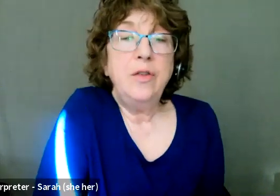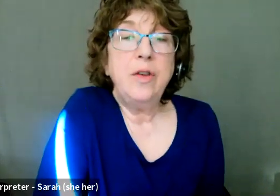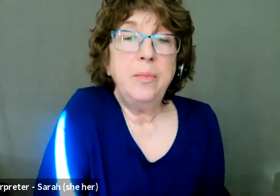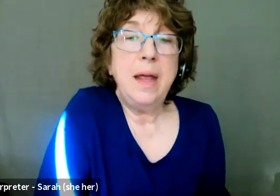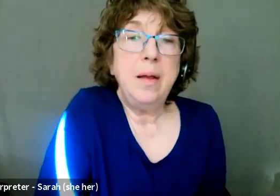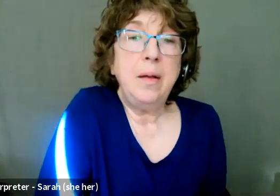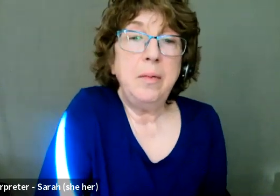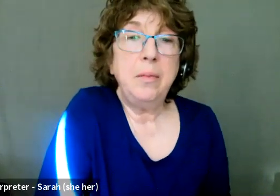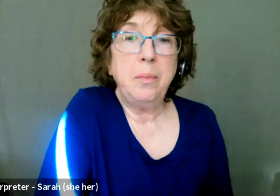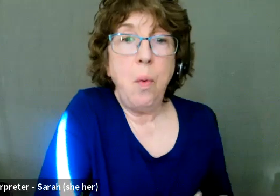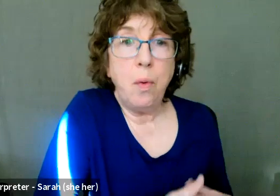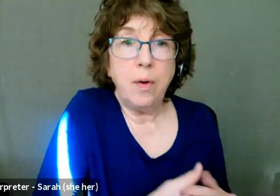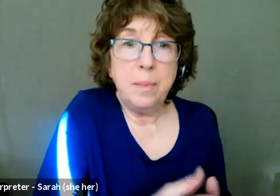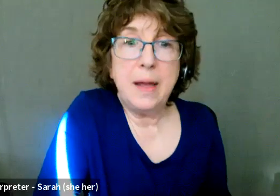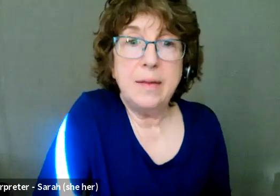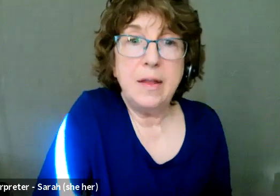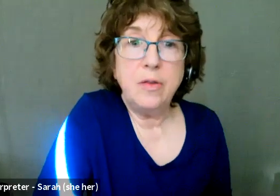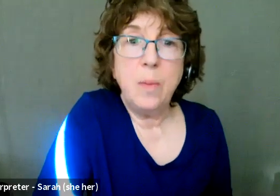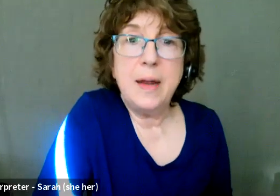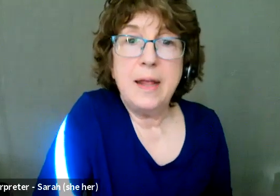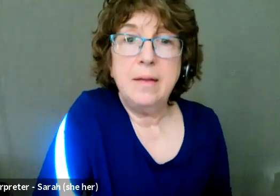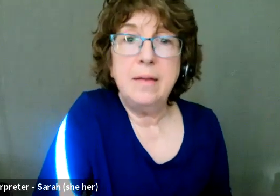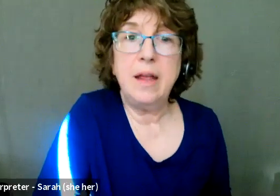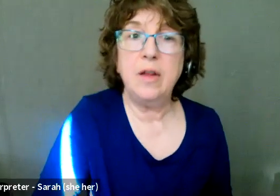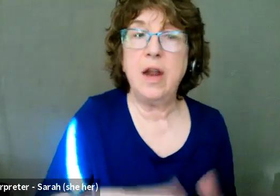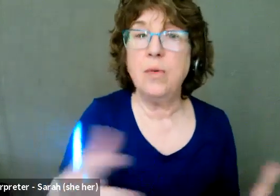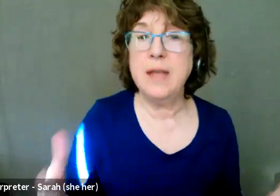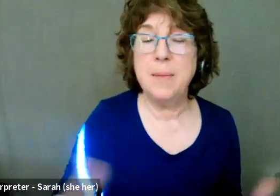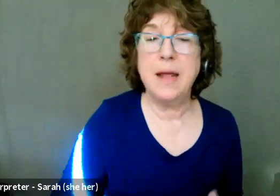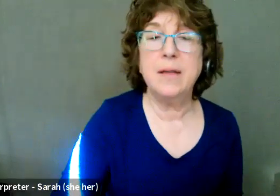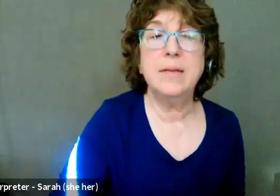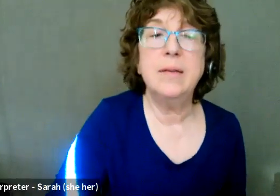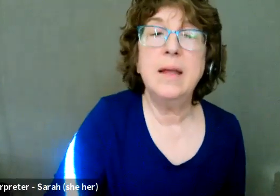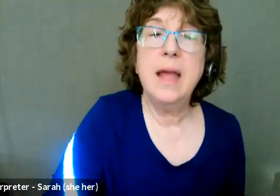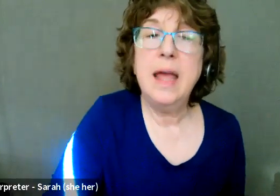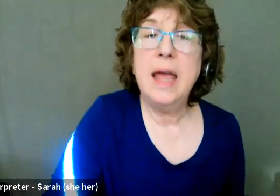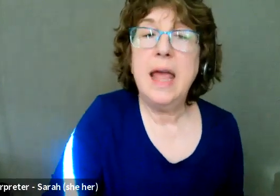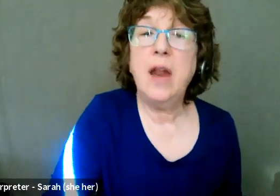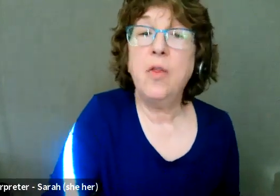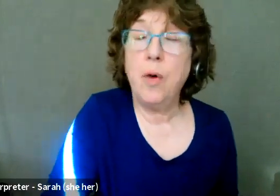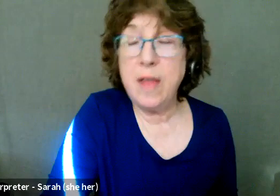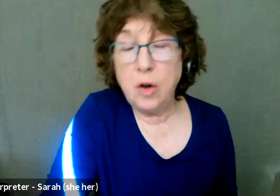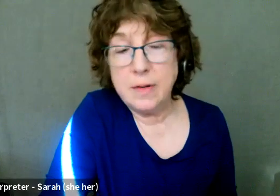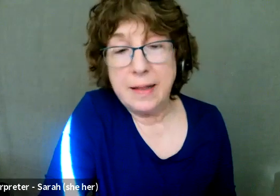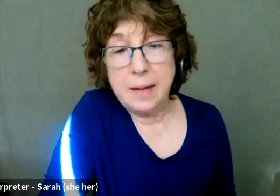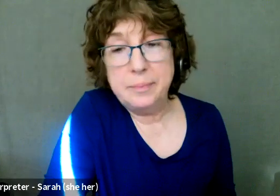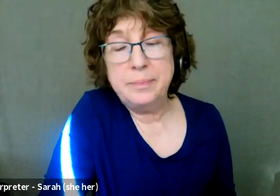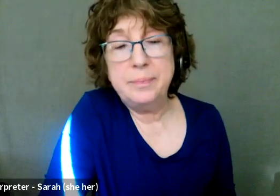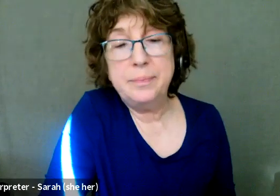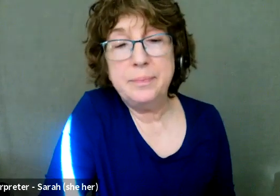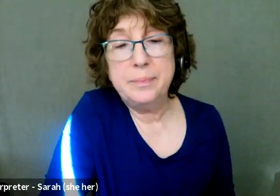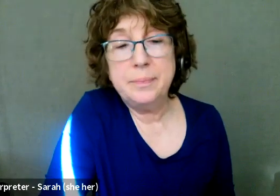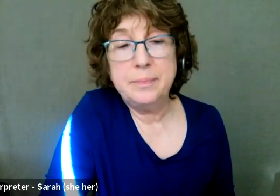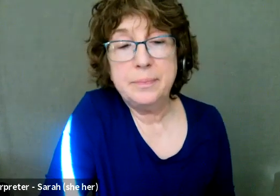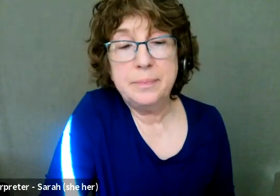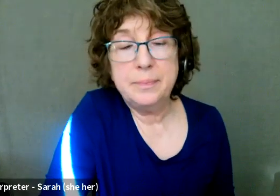not just be bored because there's nobody, they don't see anybody else in authority that looks like